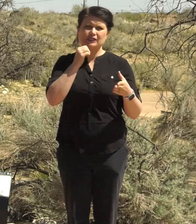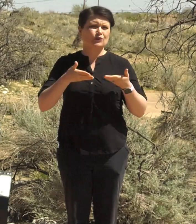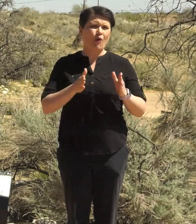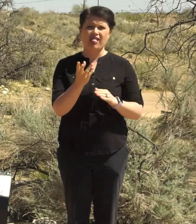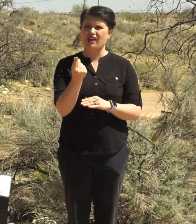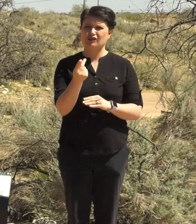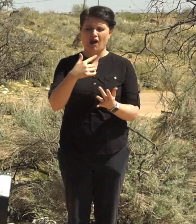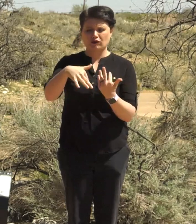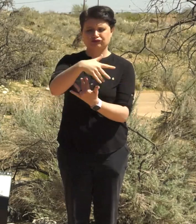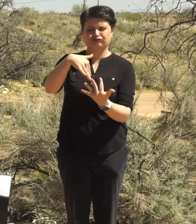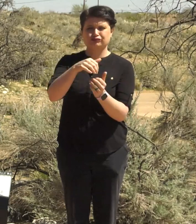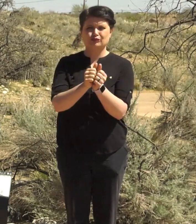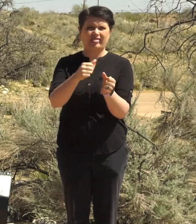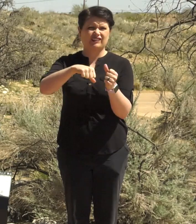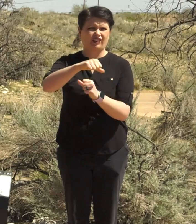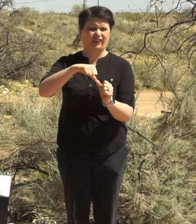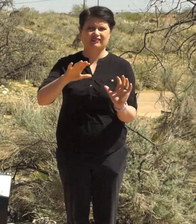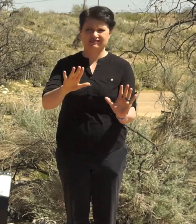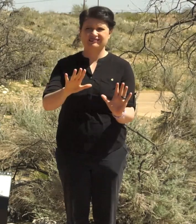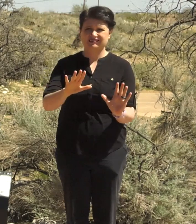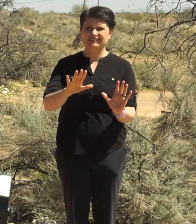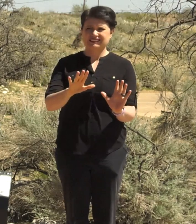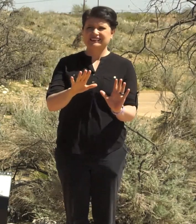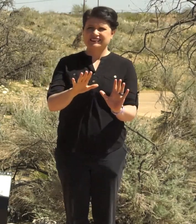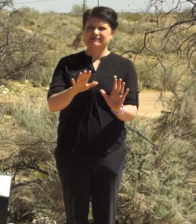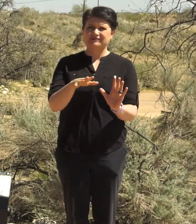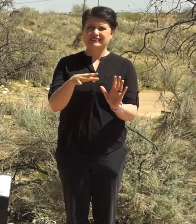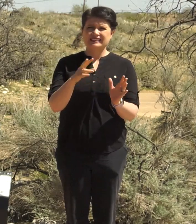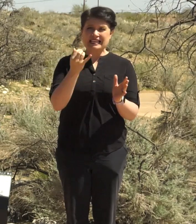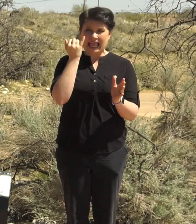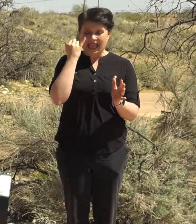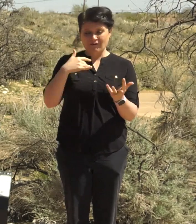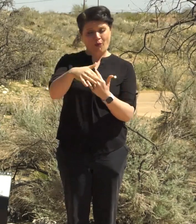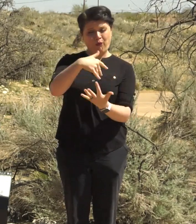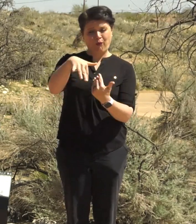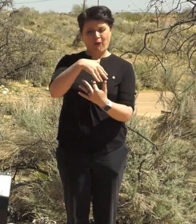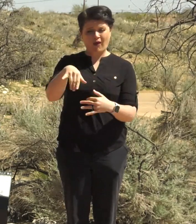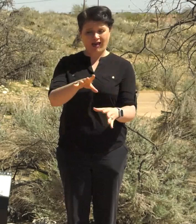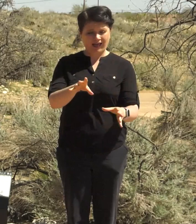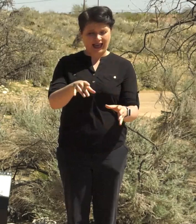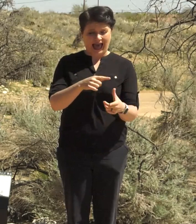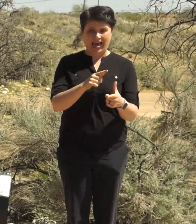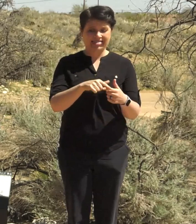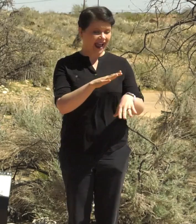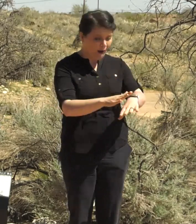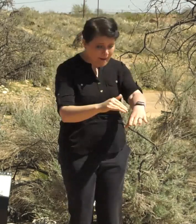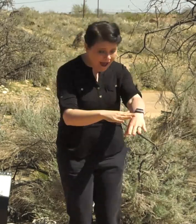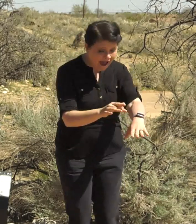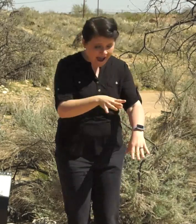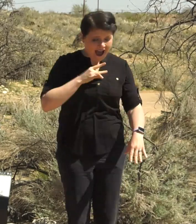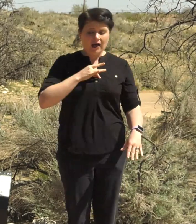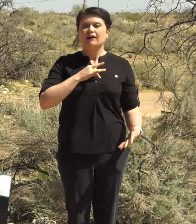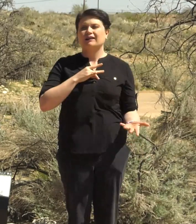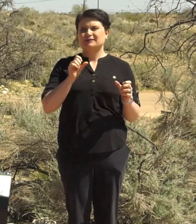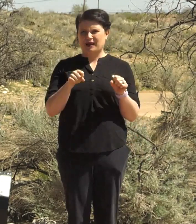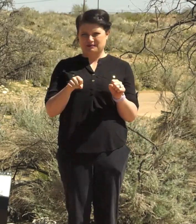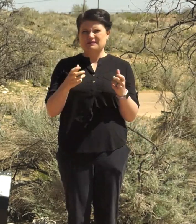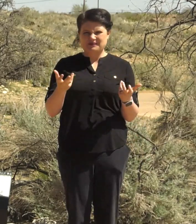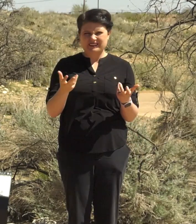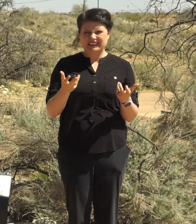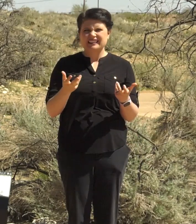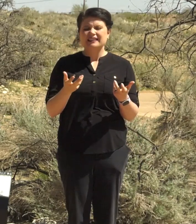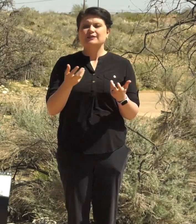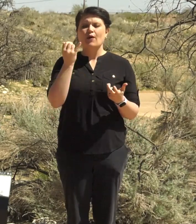to interact, just because that would also kind of eliminate this social distancing. And when you do want to have